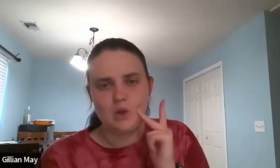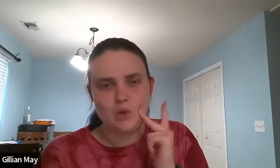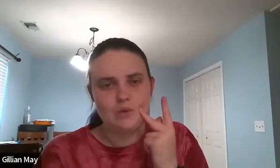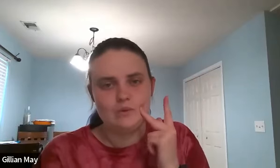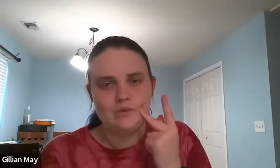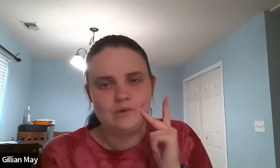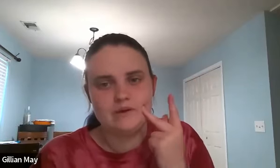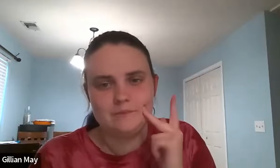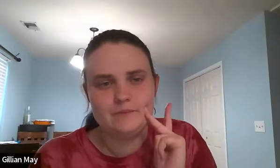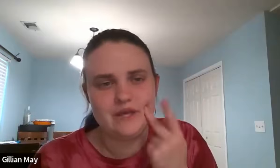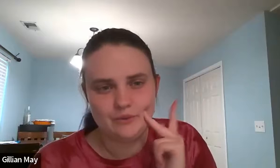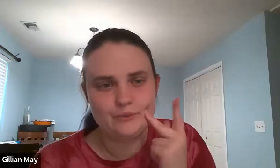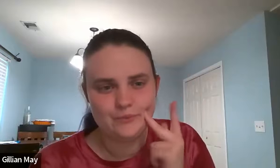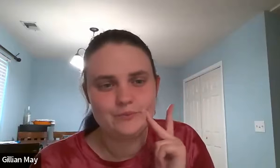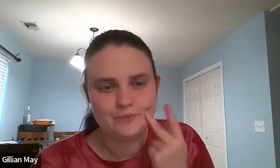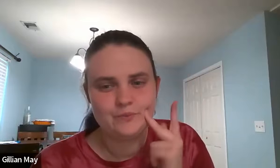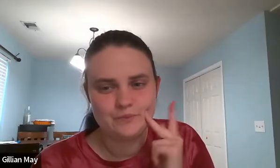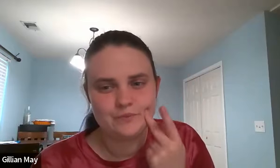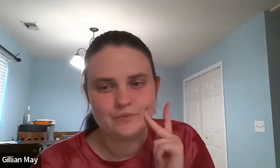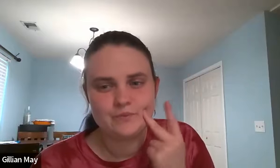pickle. Pickle.